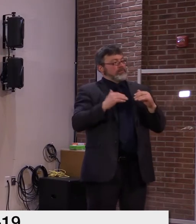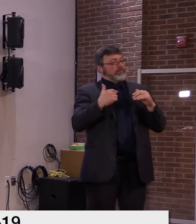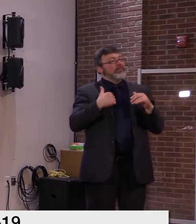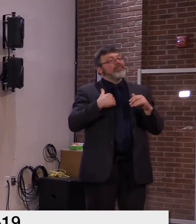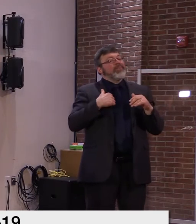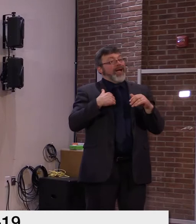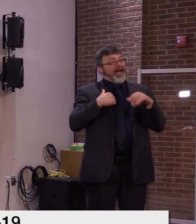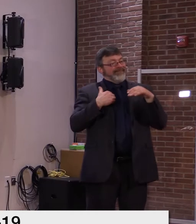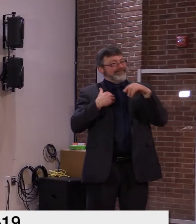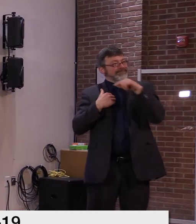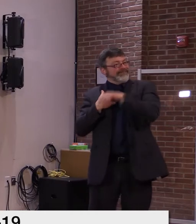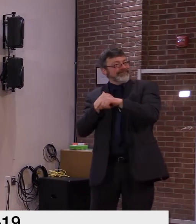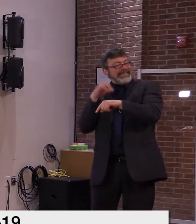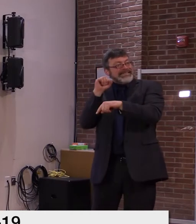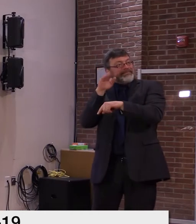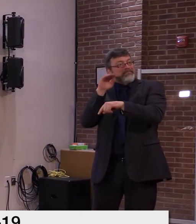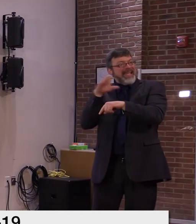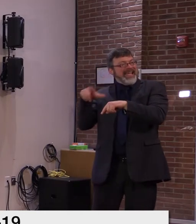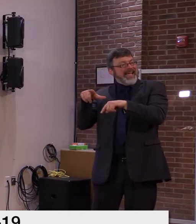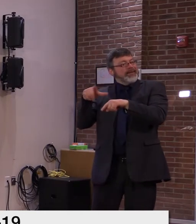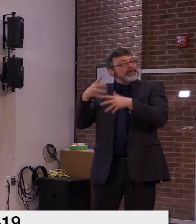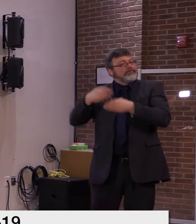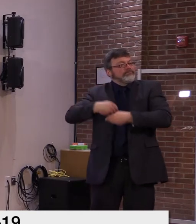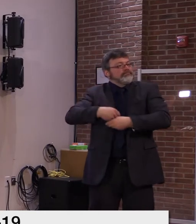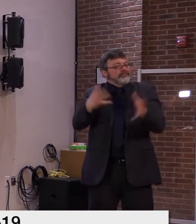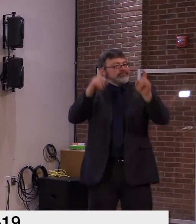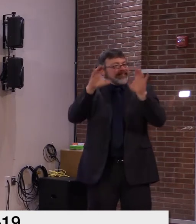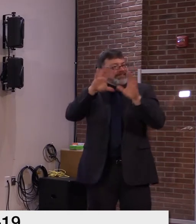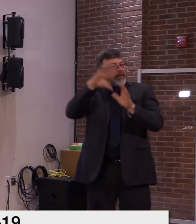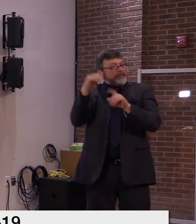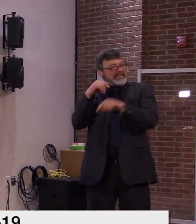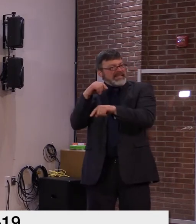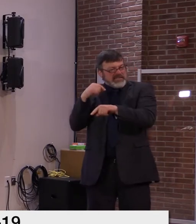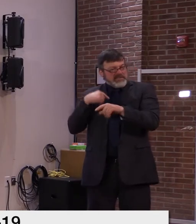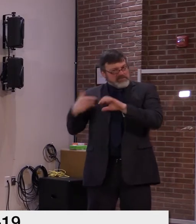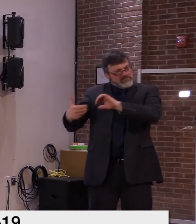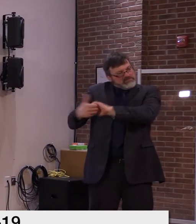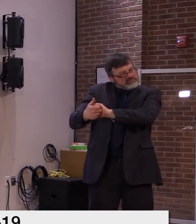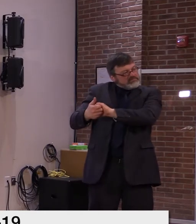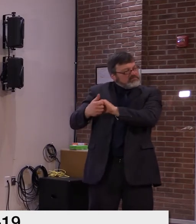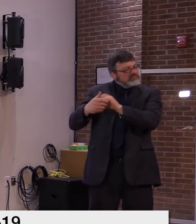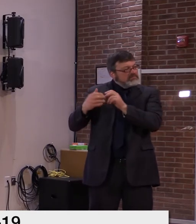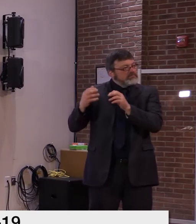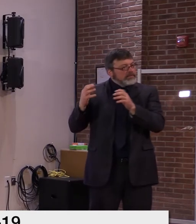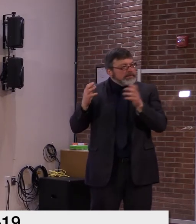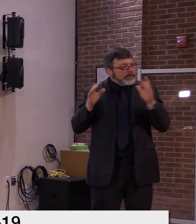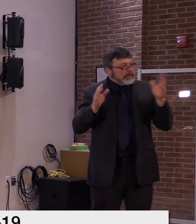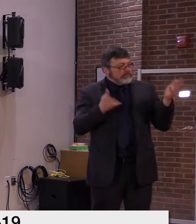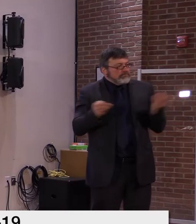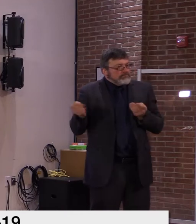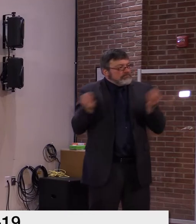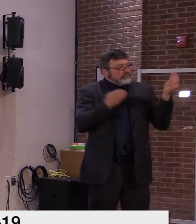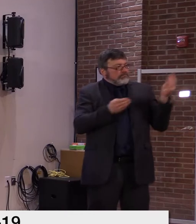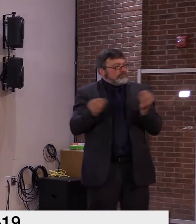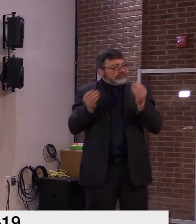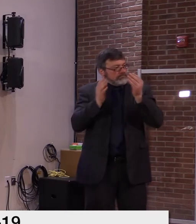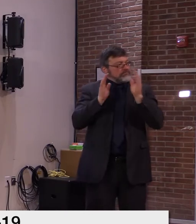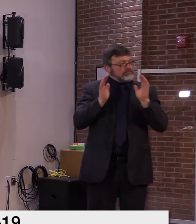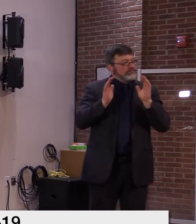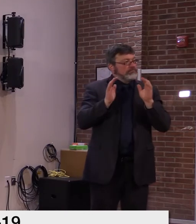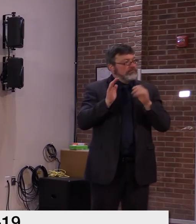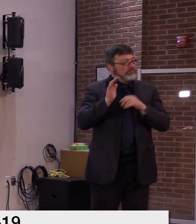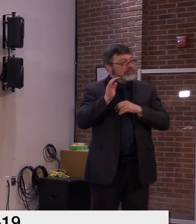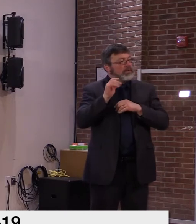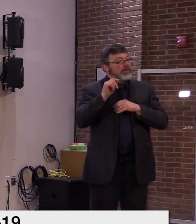every state uses the SBAC, so it's important that we understand what the impact of the waiver might be on the SBAC itself, and our decisions will be